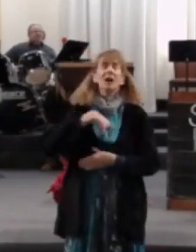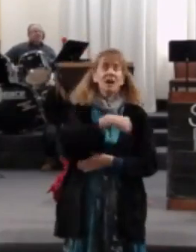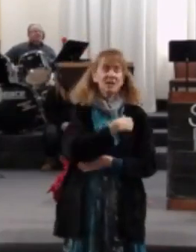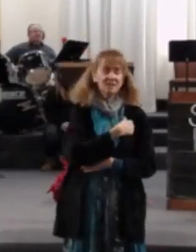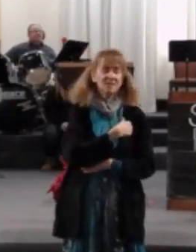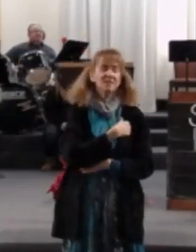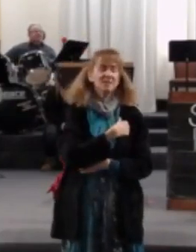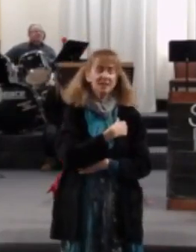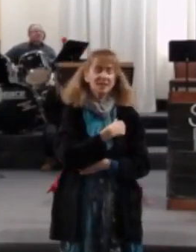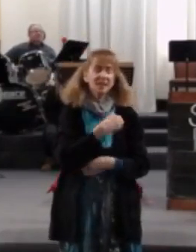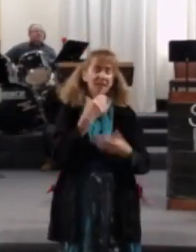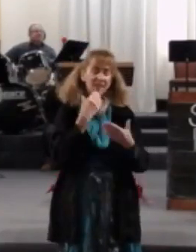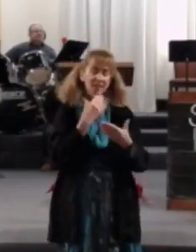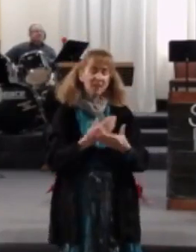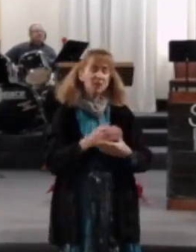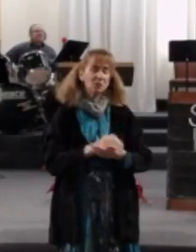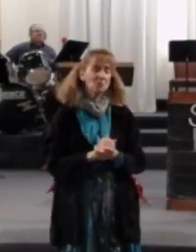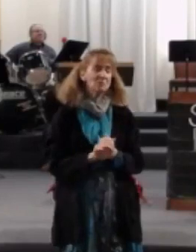Because that's all I have left.